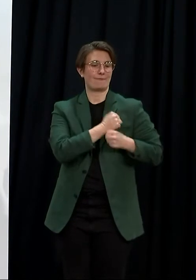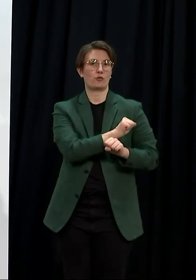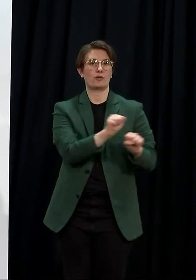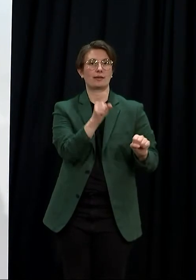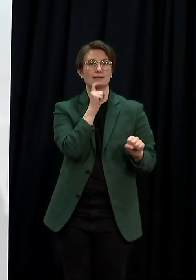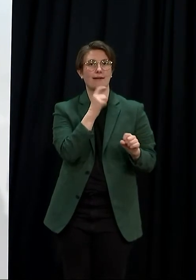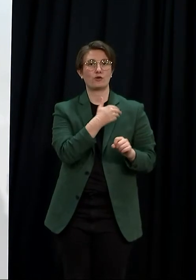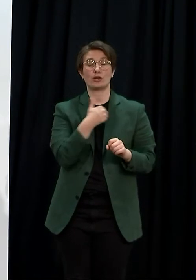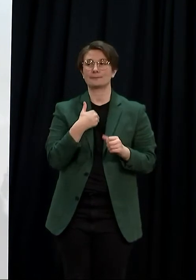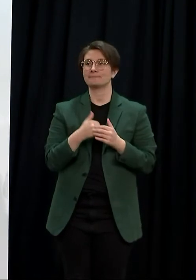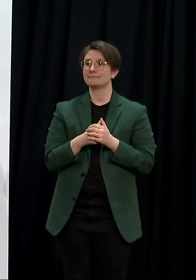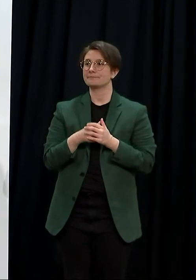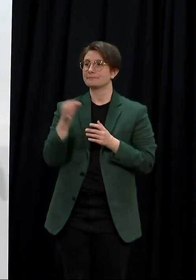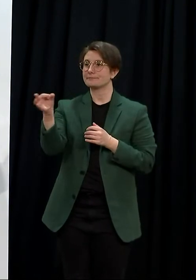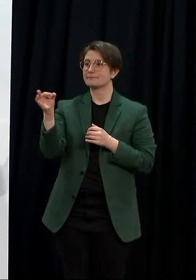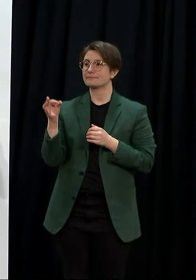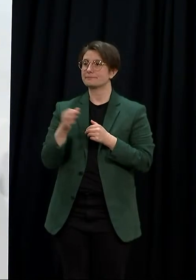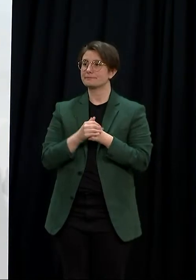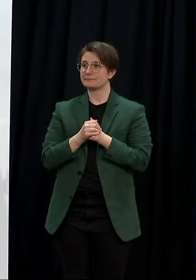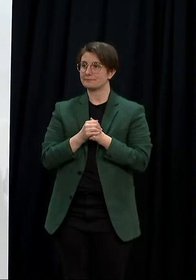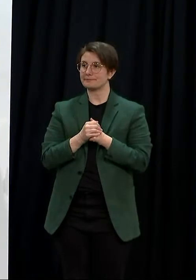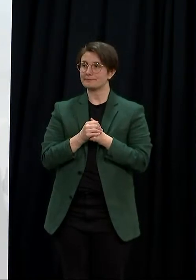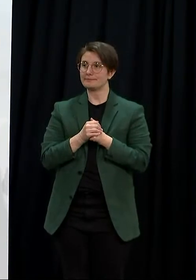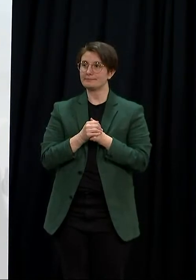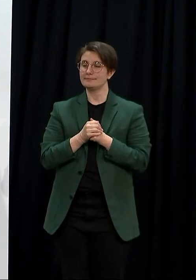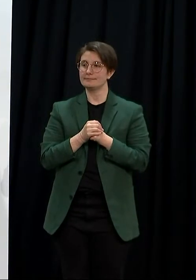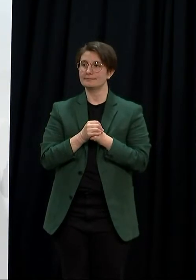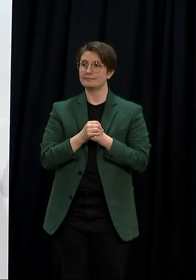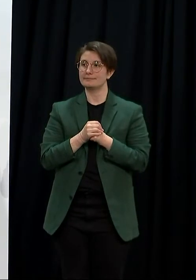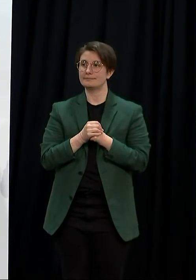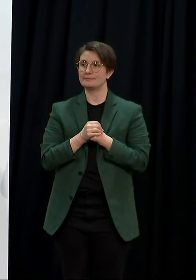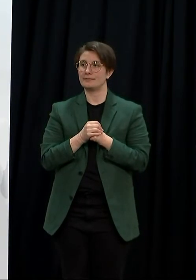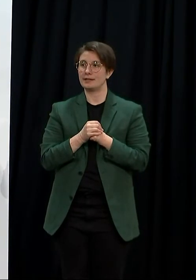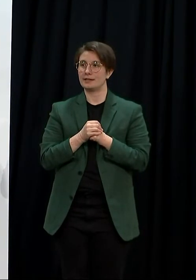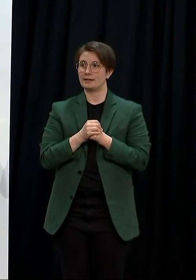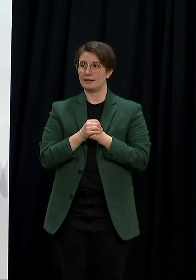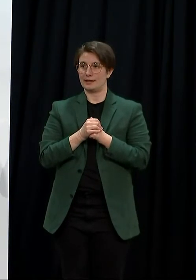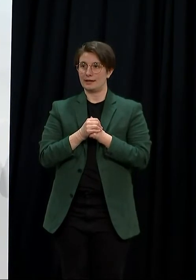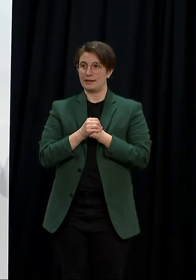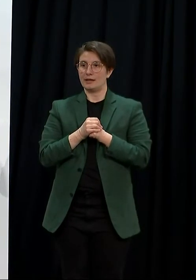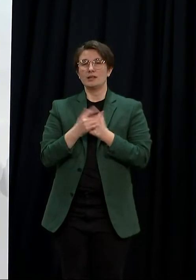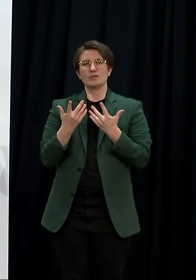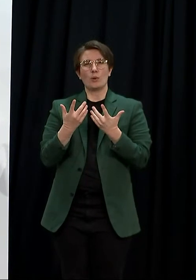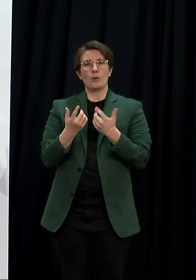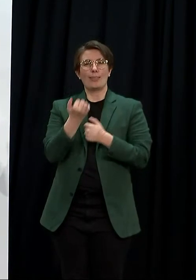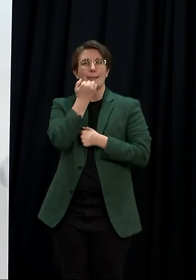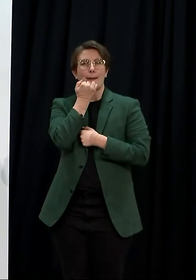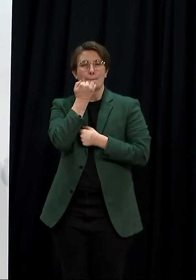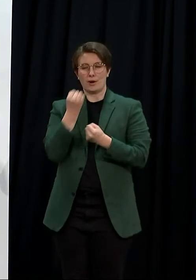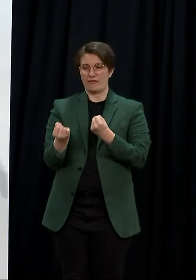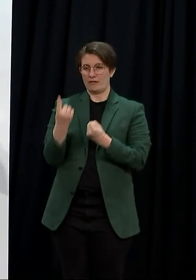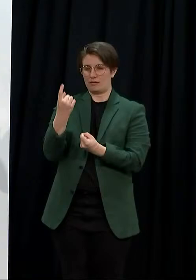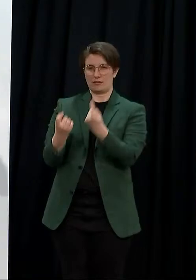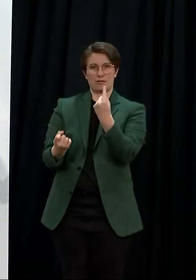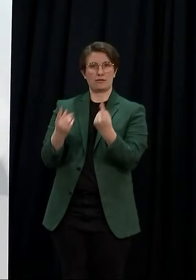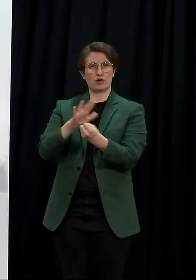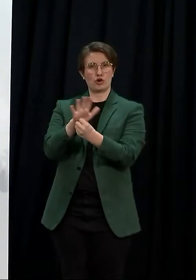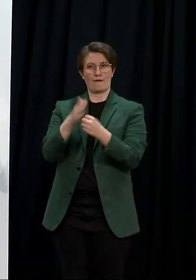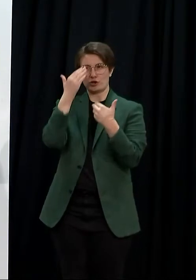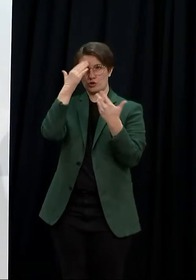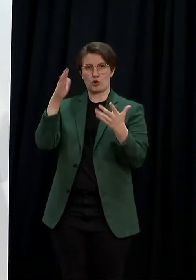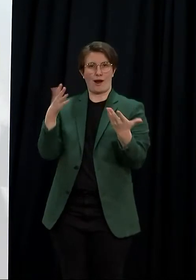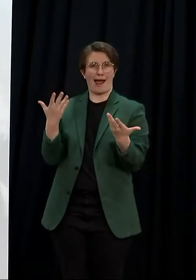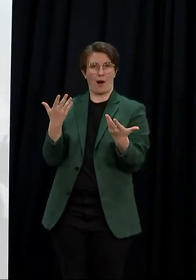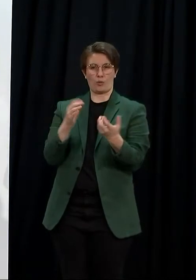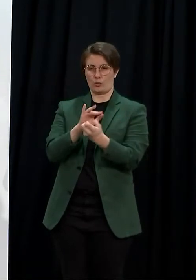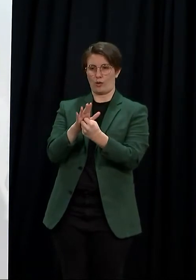concerned about, particularly looking at, how low does that need to go for Auckland to move to level 3? You know, if there are still a handful of those,